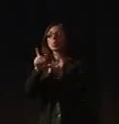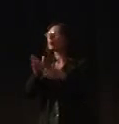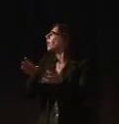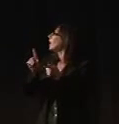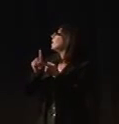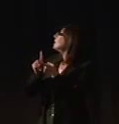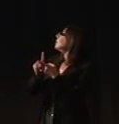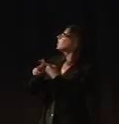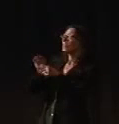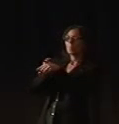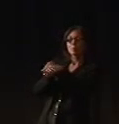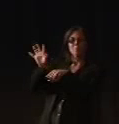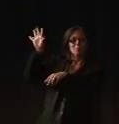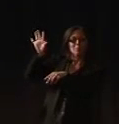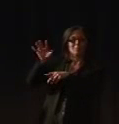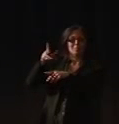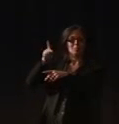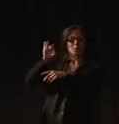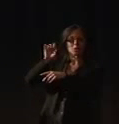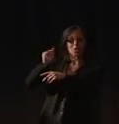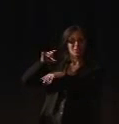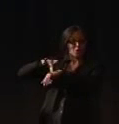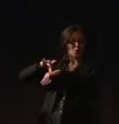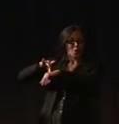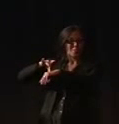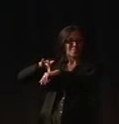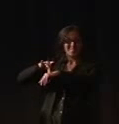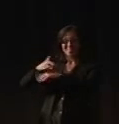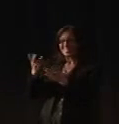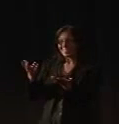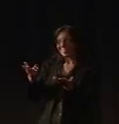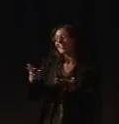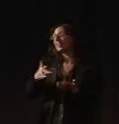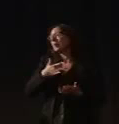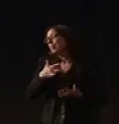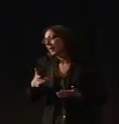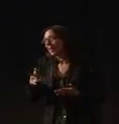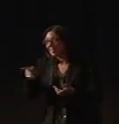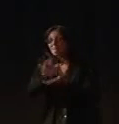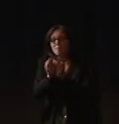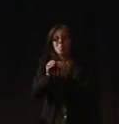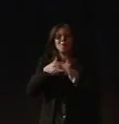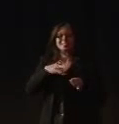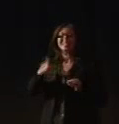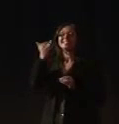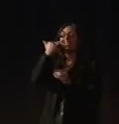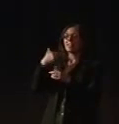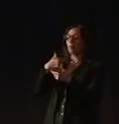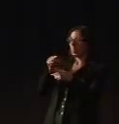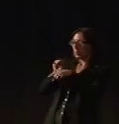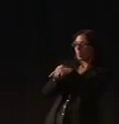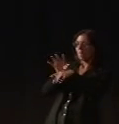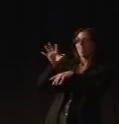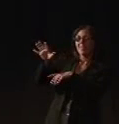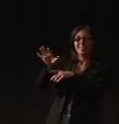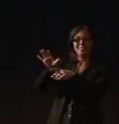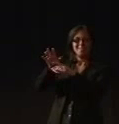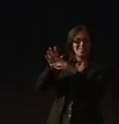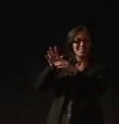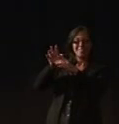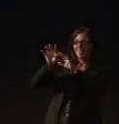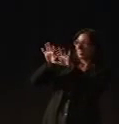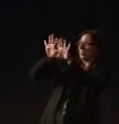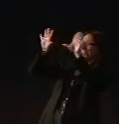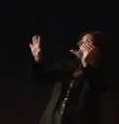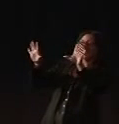typically what it is to make yourself sensitive to things. But we have seen the projection, the classical projection of the Earth